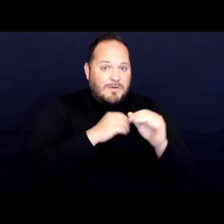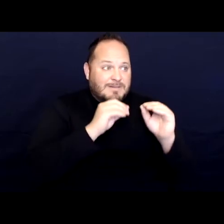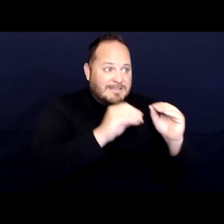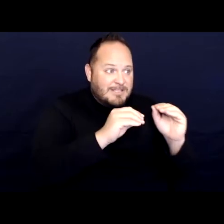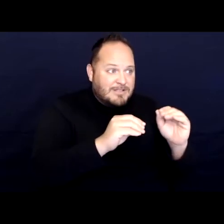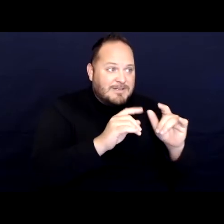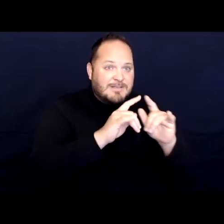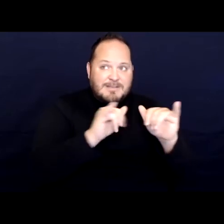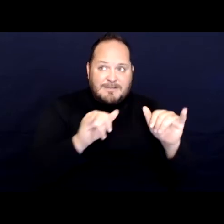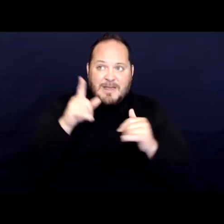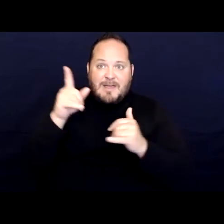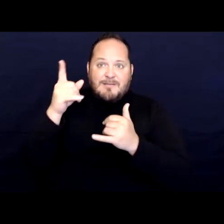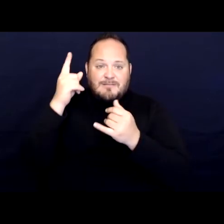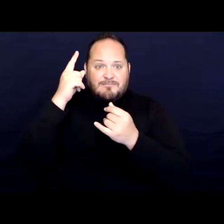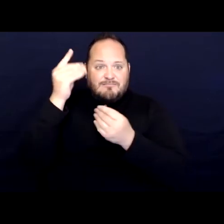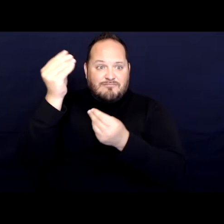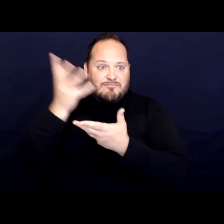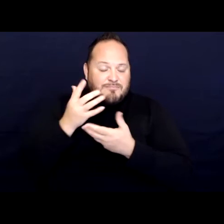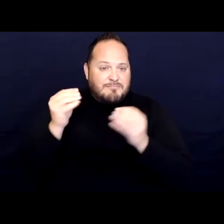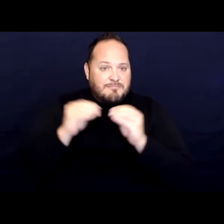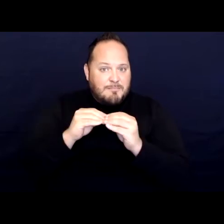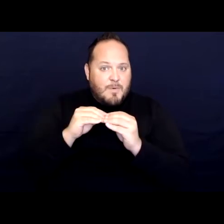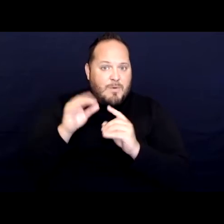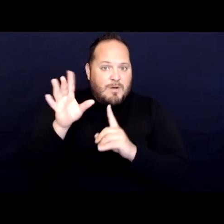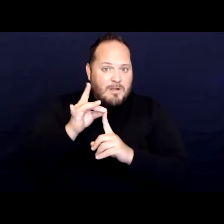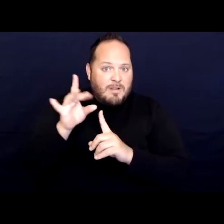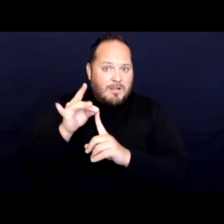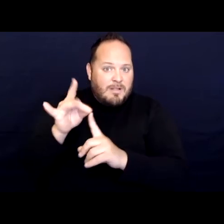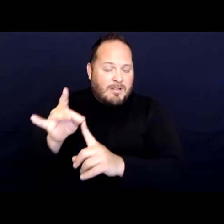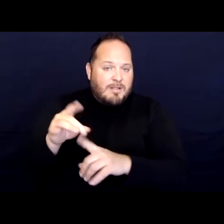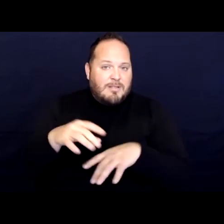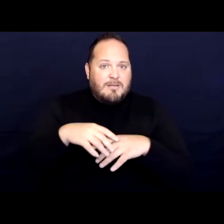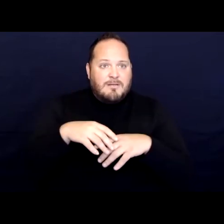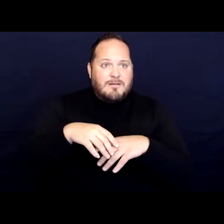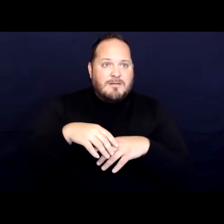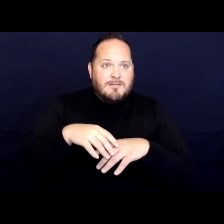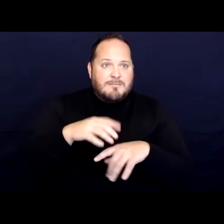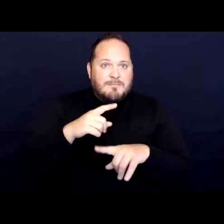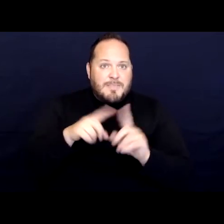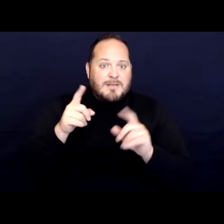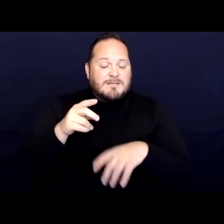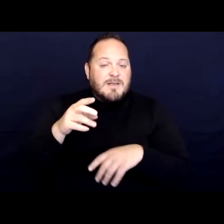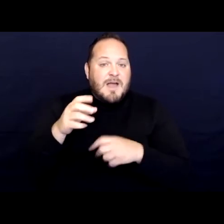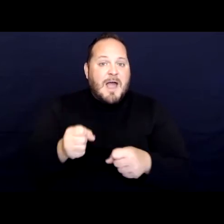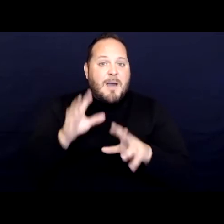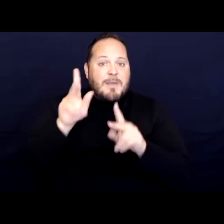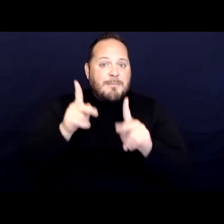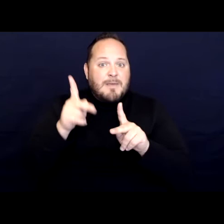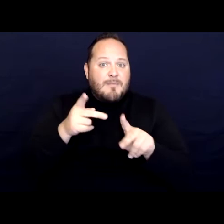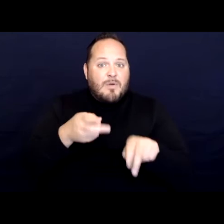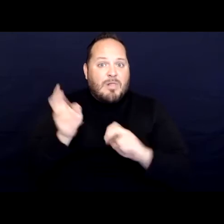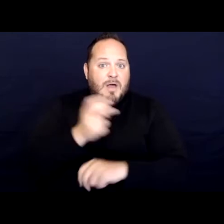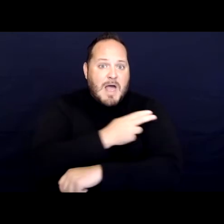cases, and particularly concerning with the hospitalizations, the really, very high rate of hospitalizations in our community.